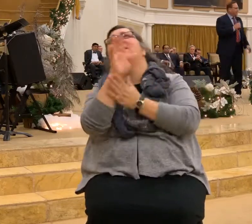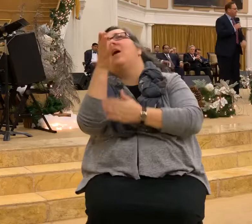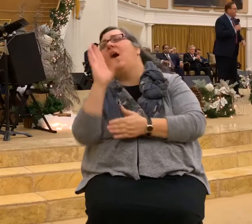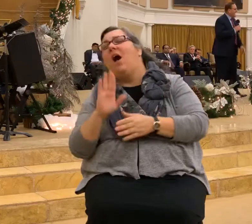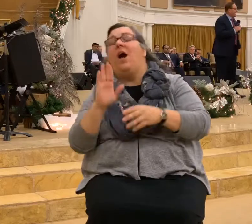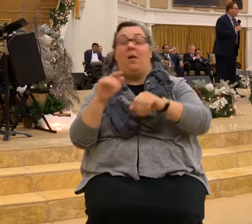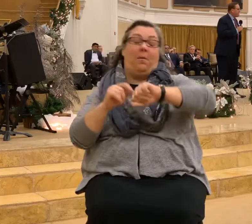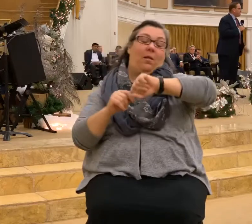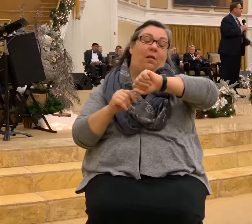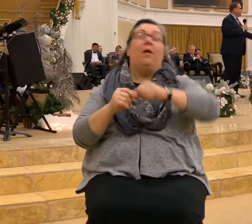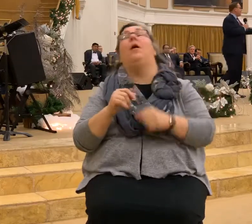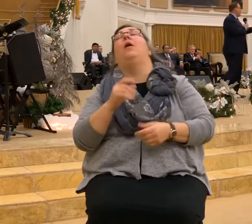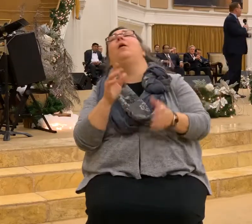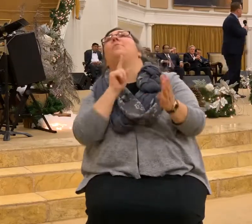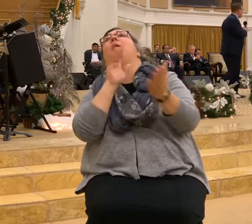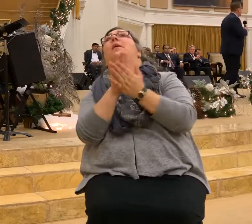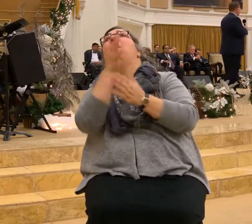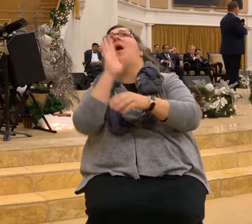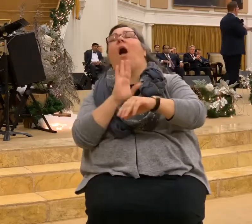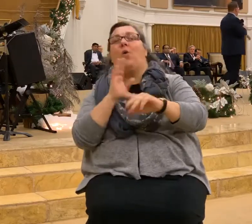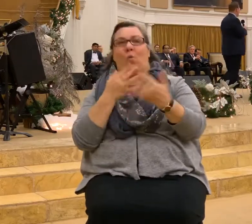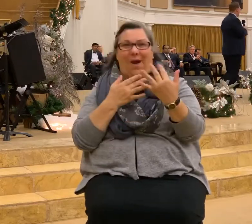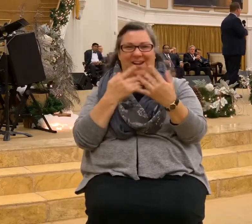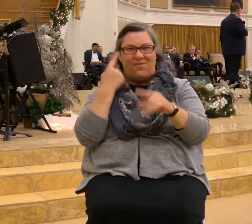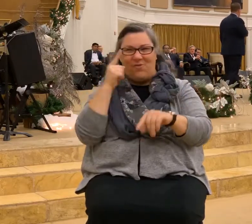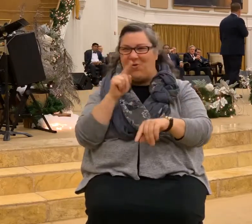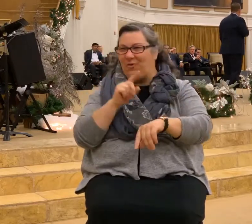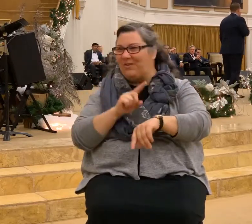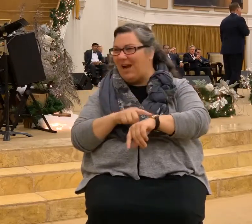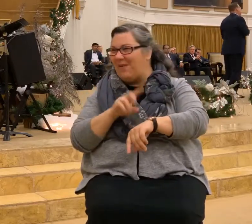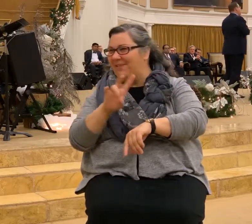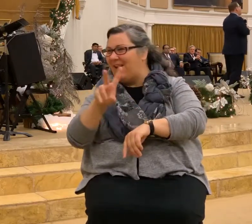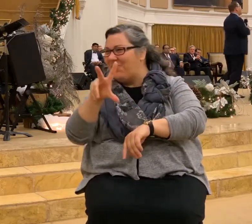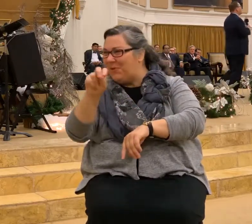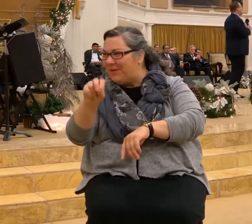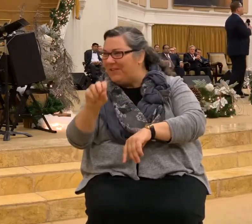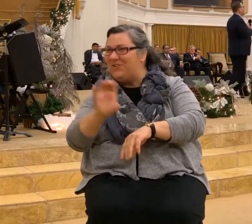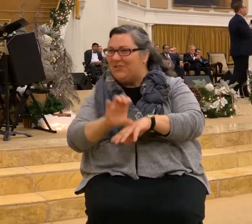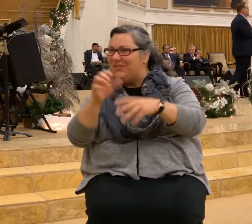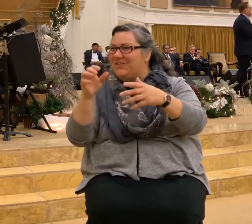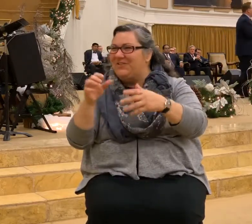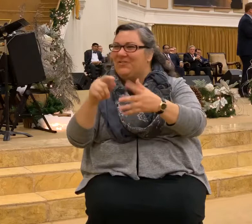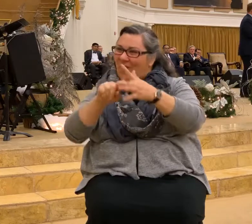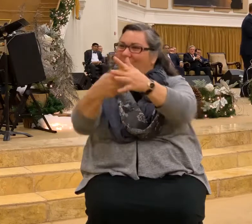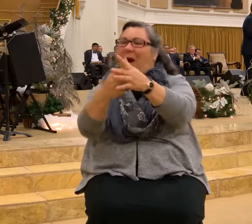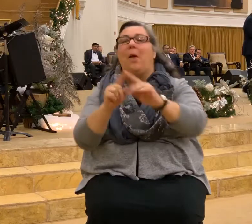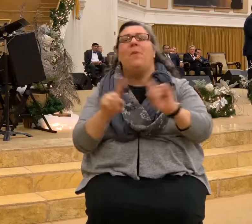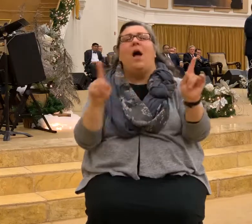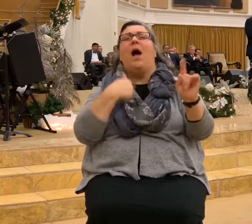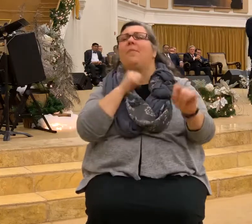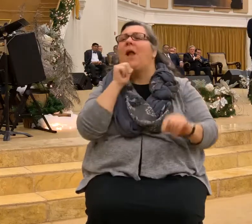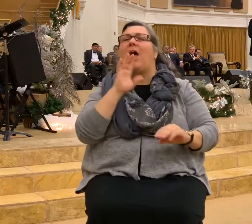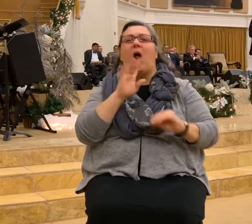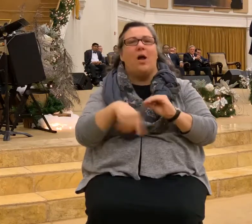we're checking the time until 7:30 or 6:30 to get through prayer. But I'm not talking about just going through the